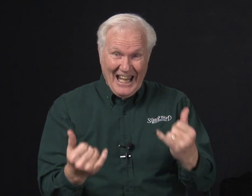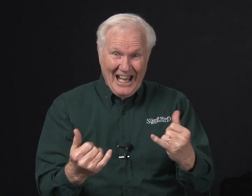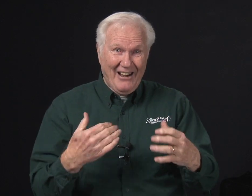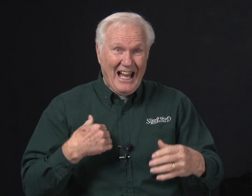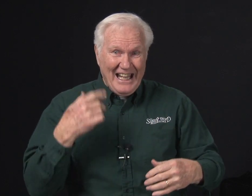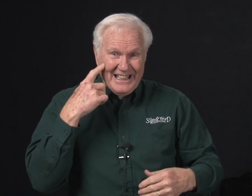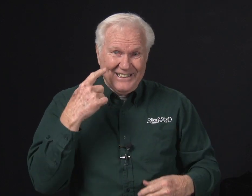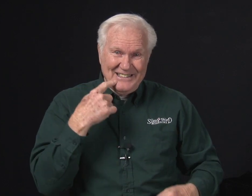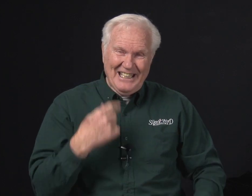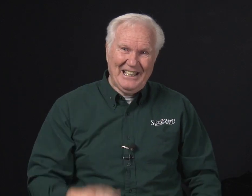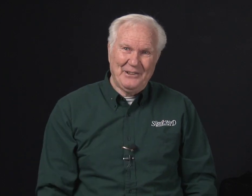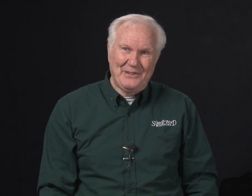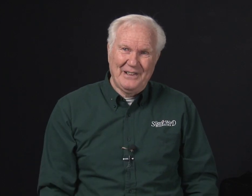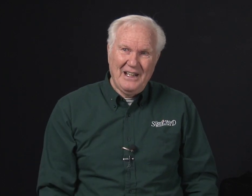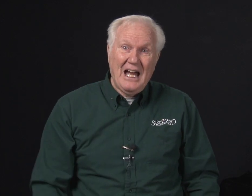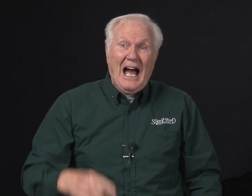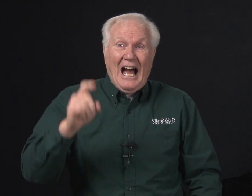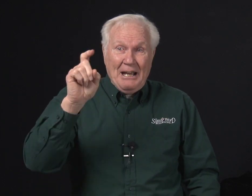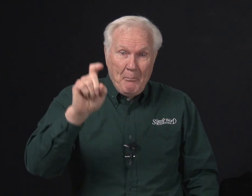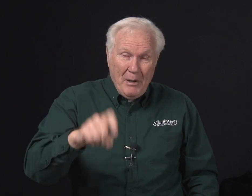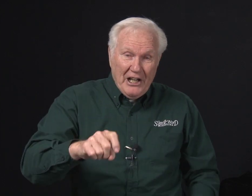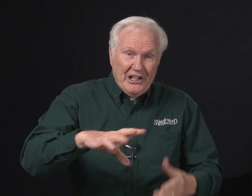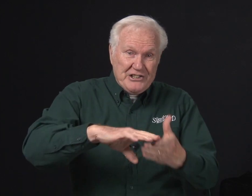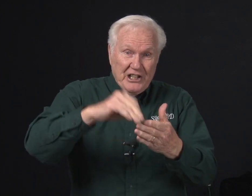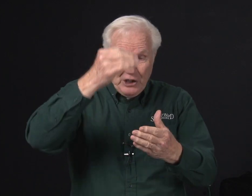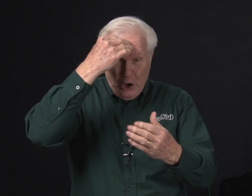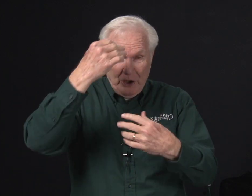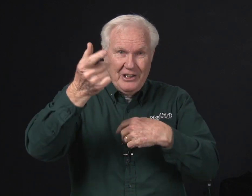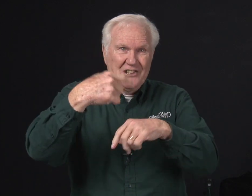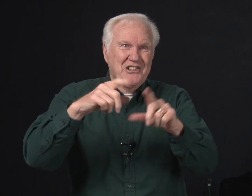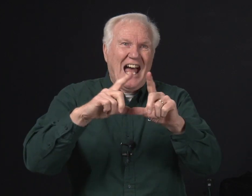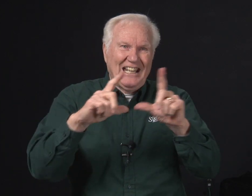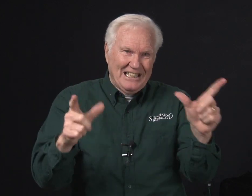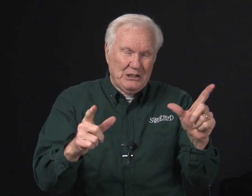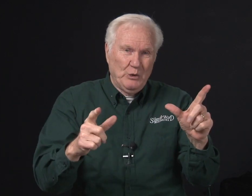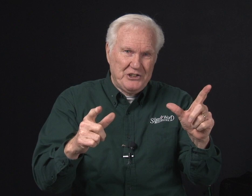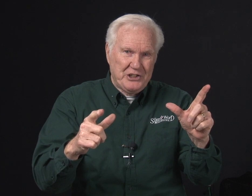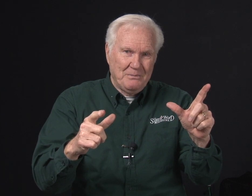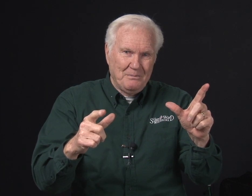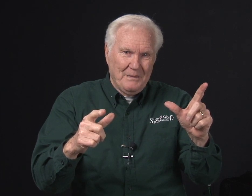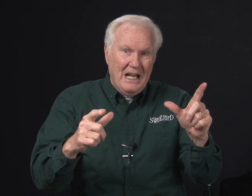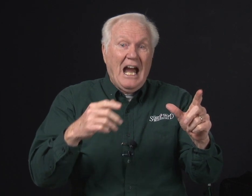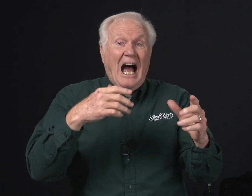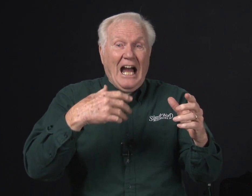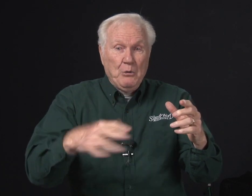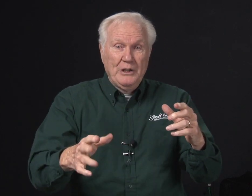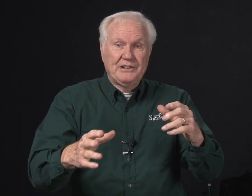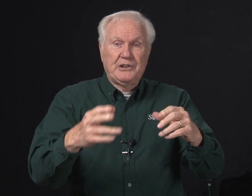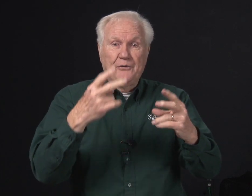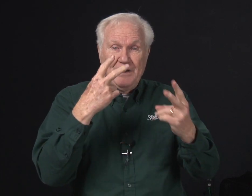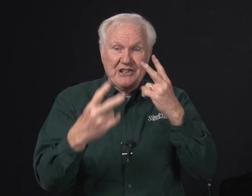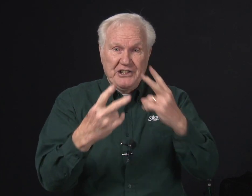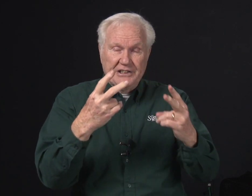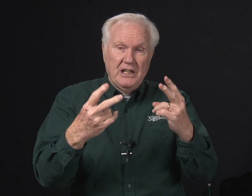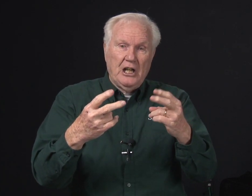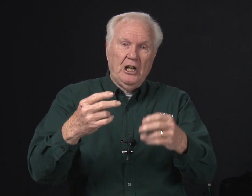Now I had the deaf. I must learn sign language. I went to visit